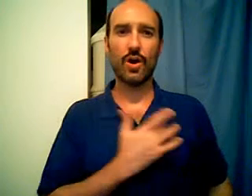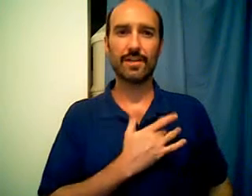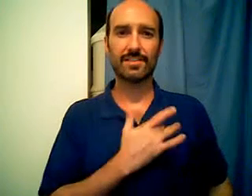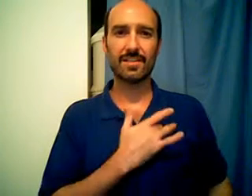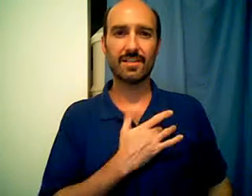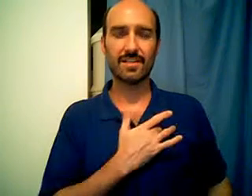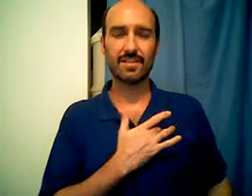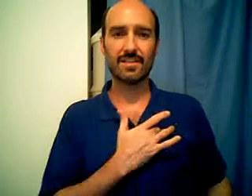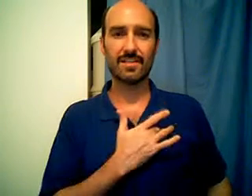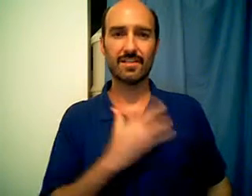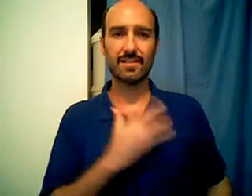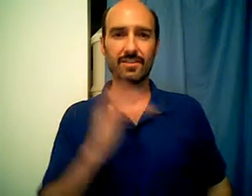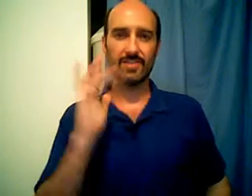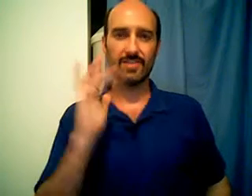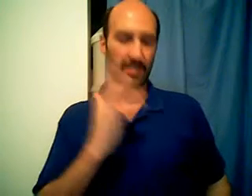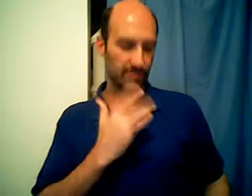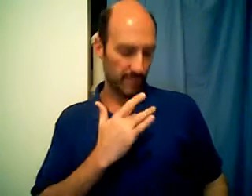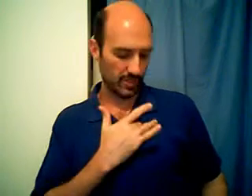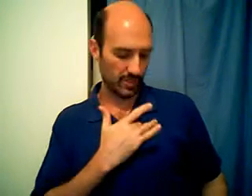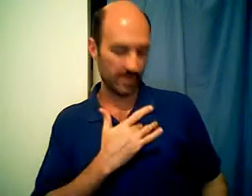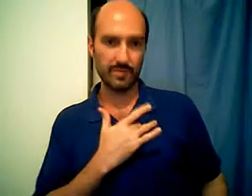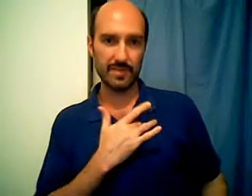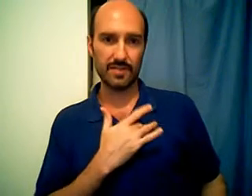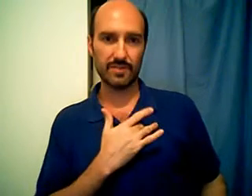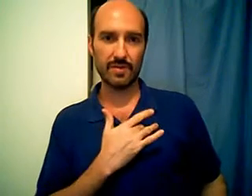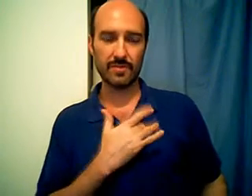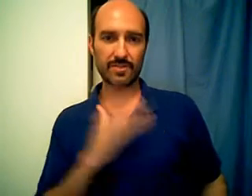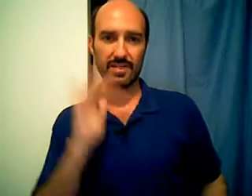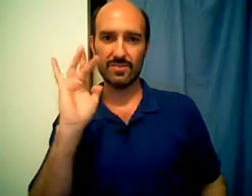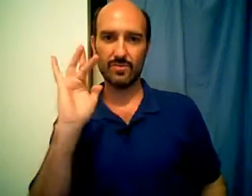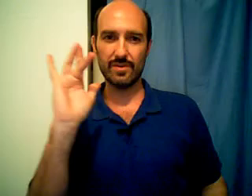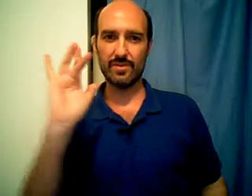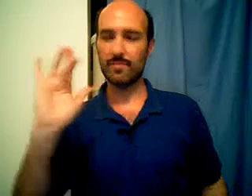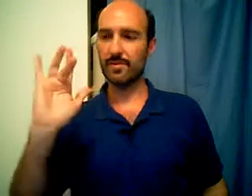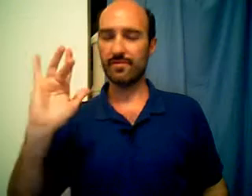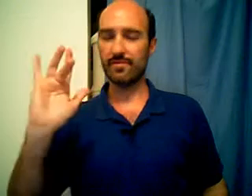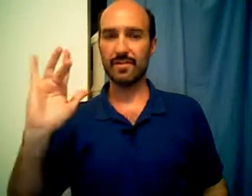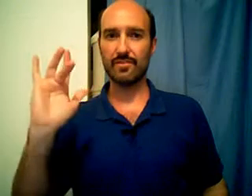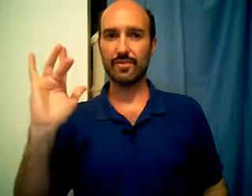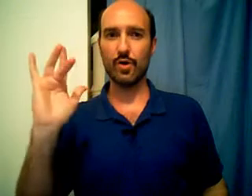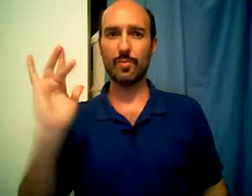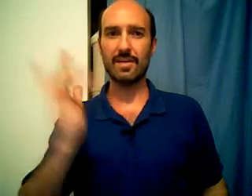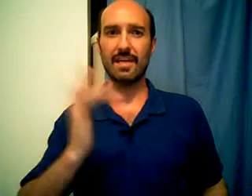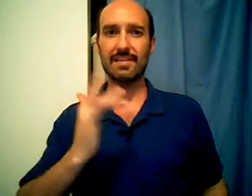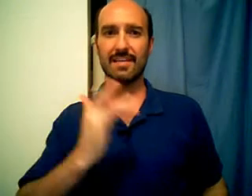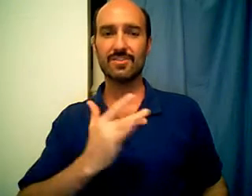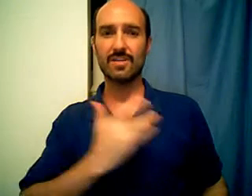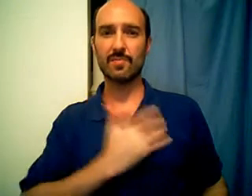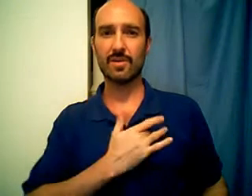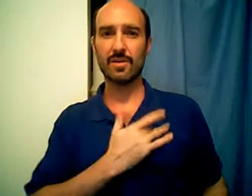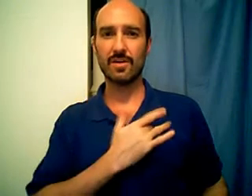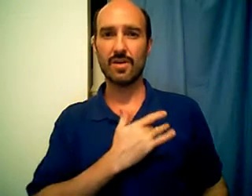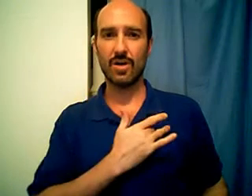Heart. You just touch where your heart would be on your upper chest with your middle finger of your open 8 hand shape.